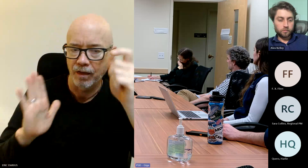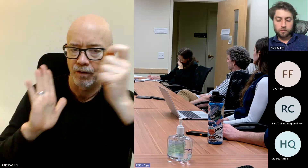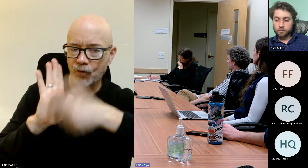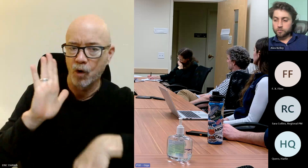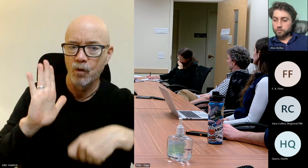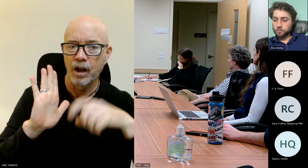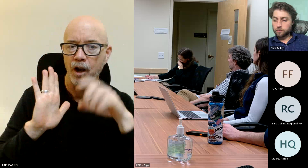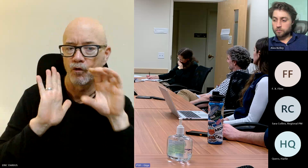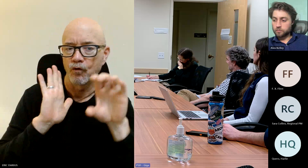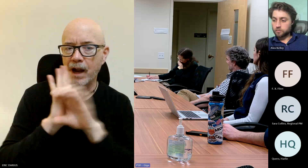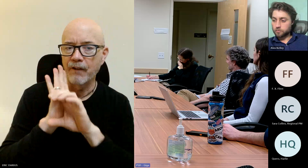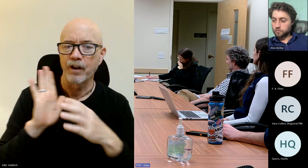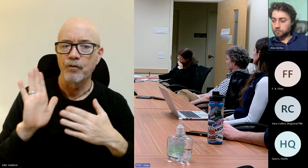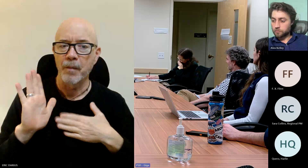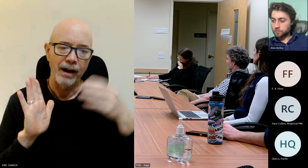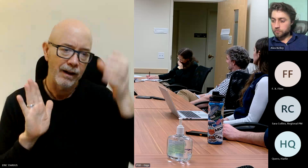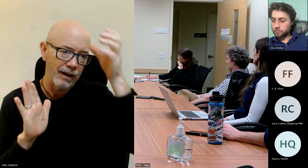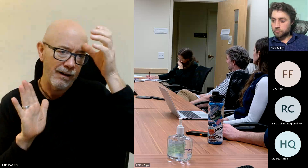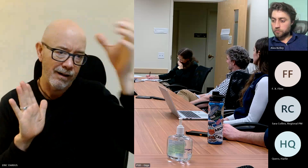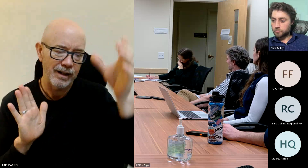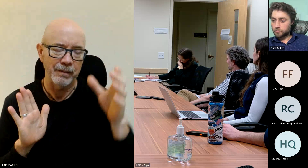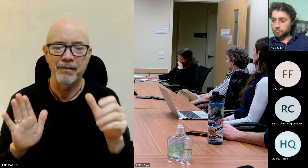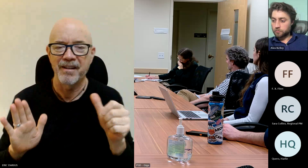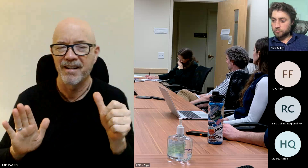try to.